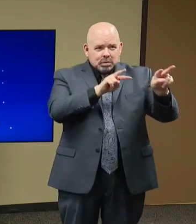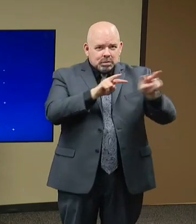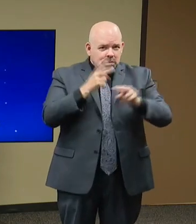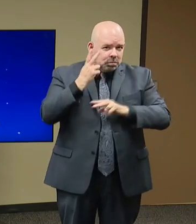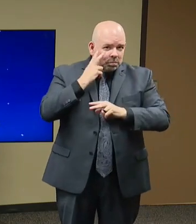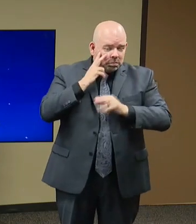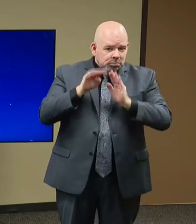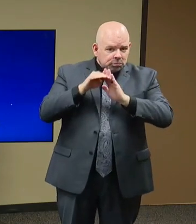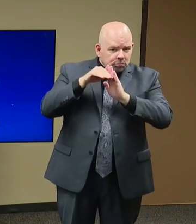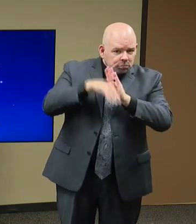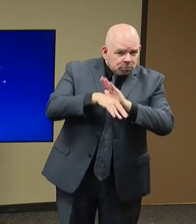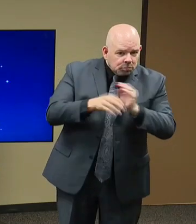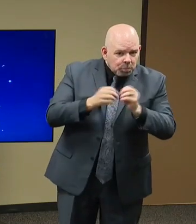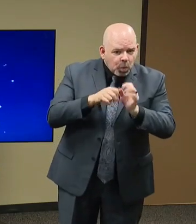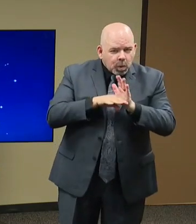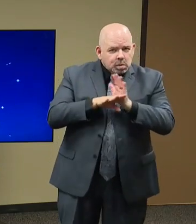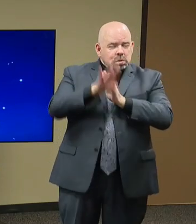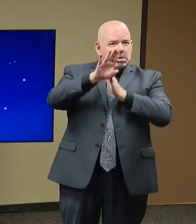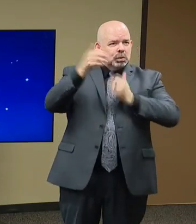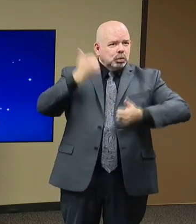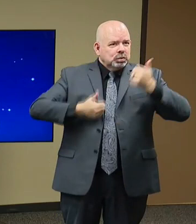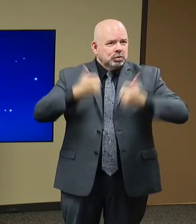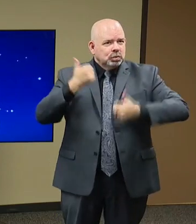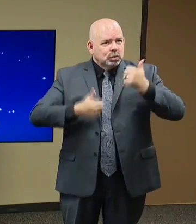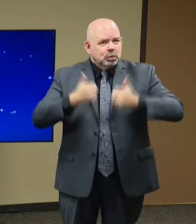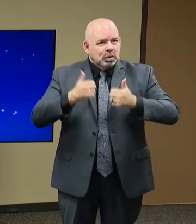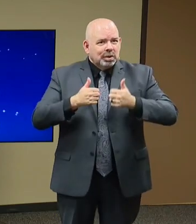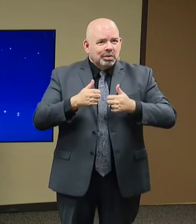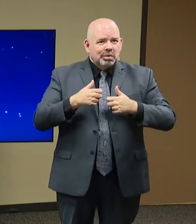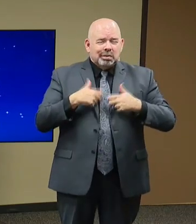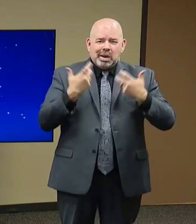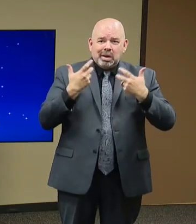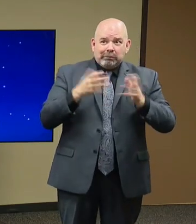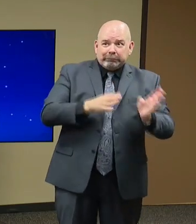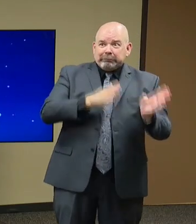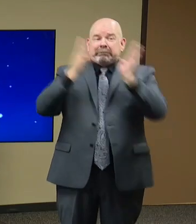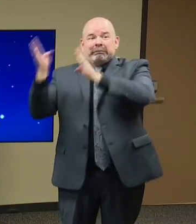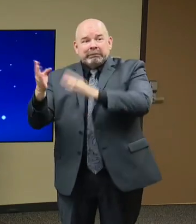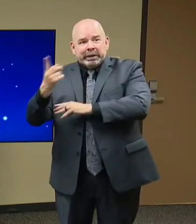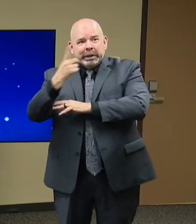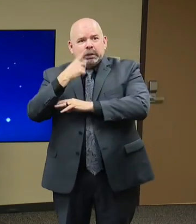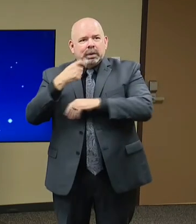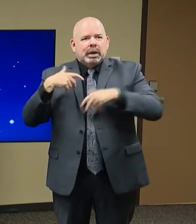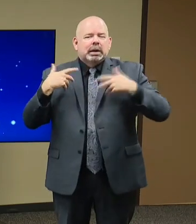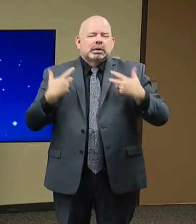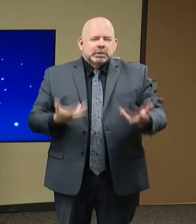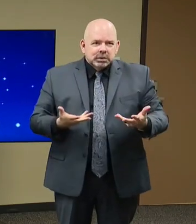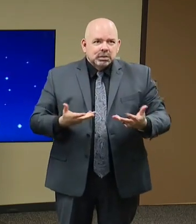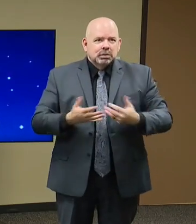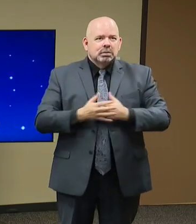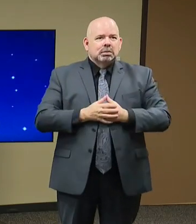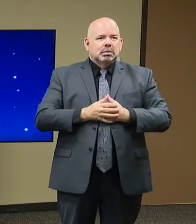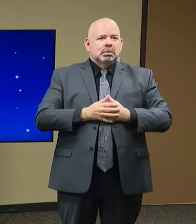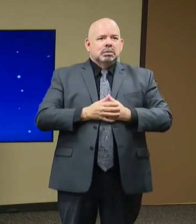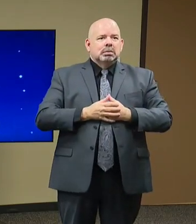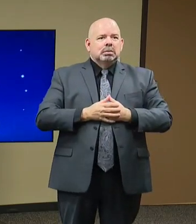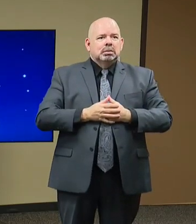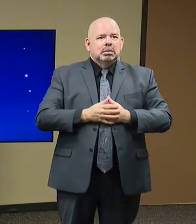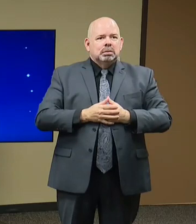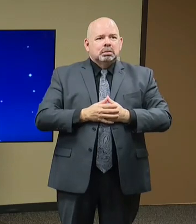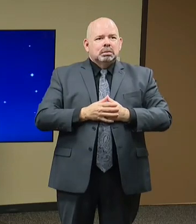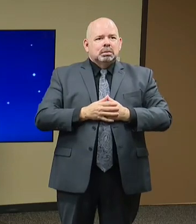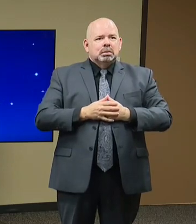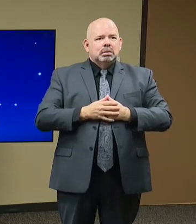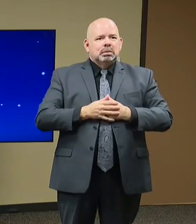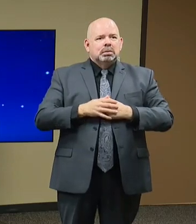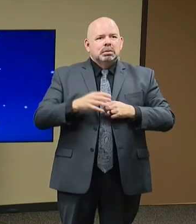indicates that we need to go back to red, we will do that. But we want to give people, because, again, to be true to the metrics and what we've been saying